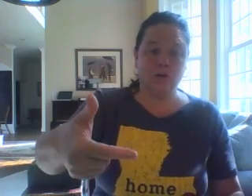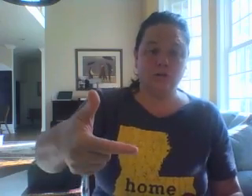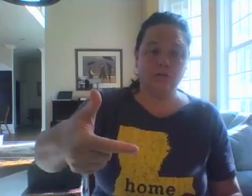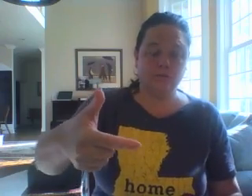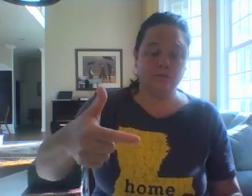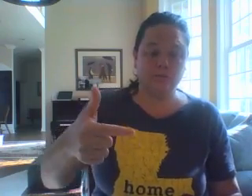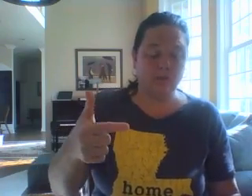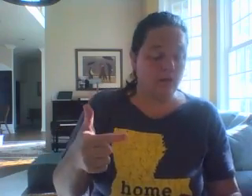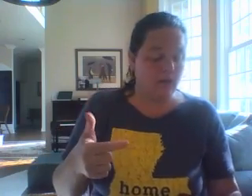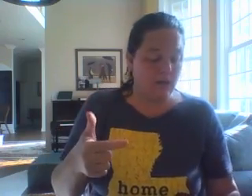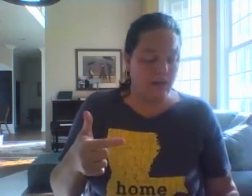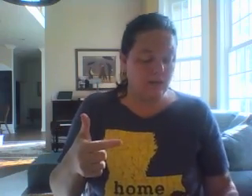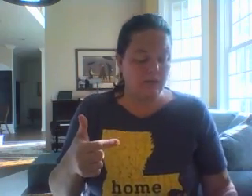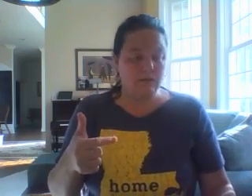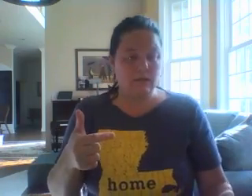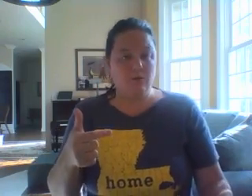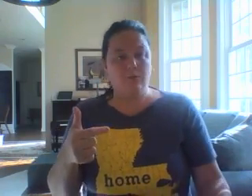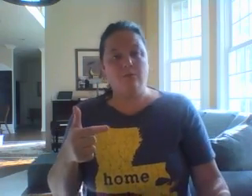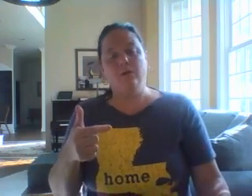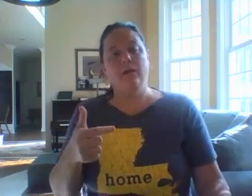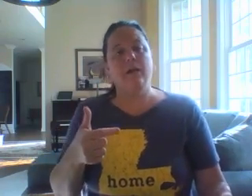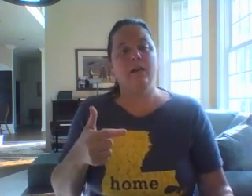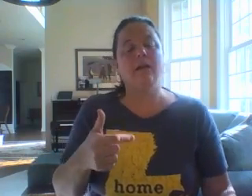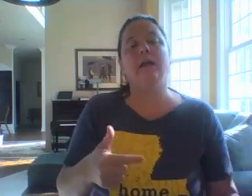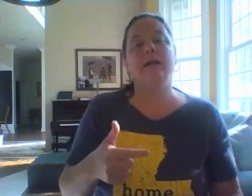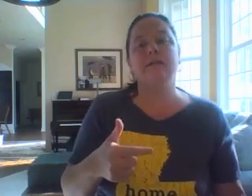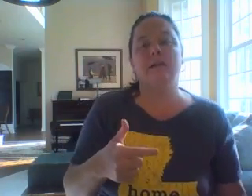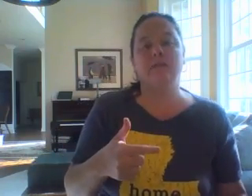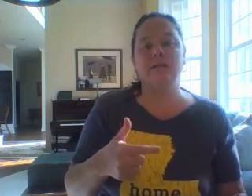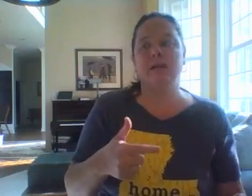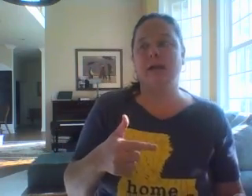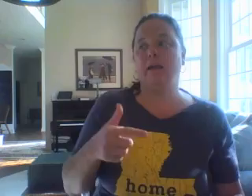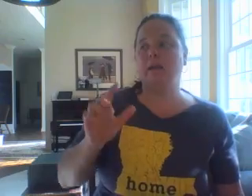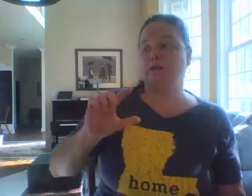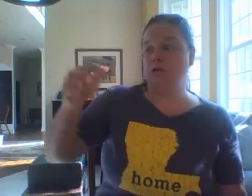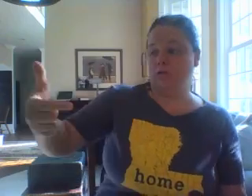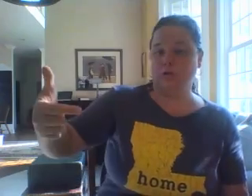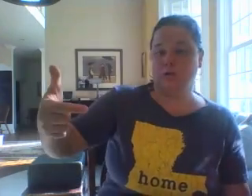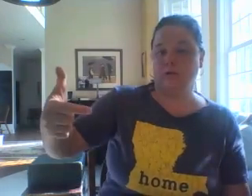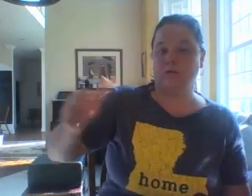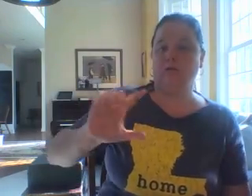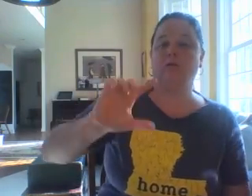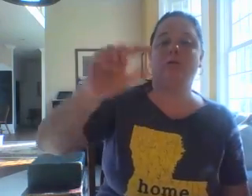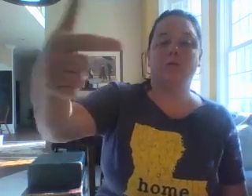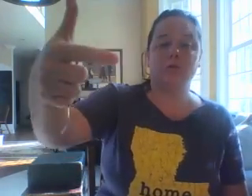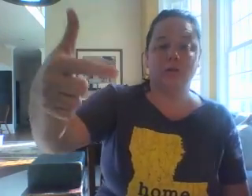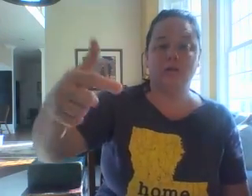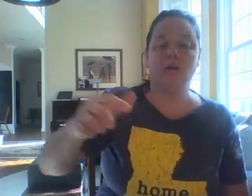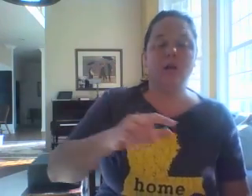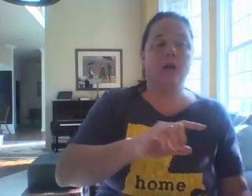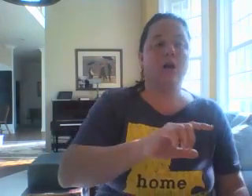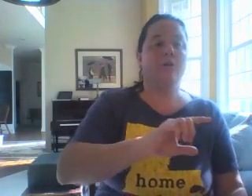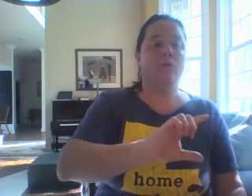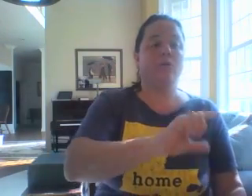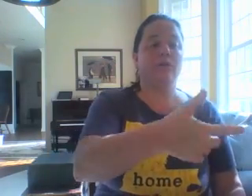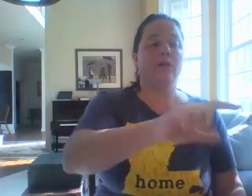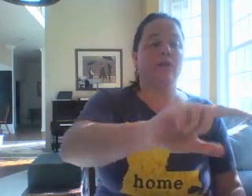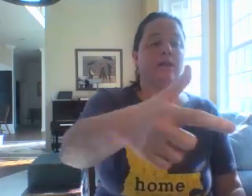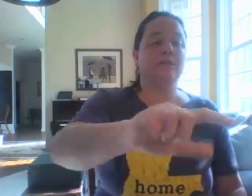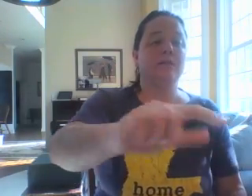turn. So in class, if I say it's your turn, or if I do like this, it means